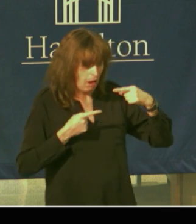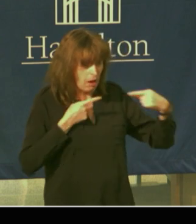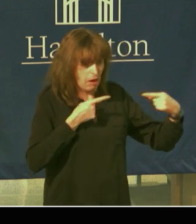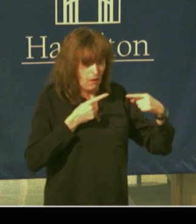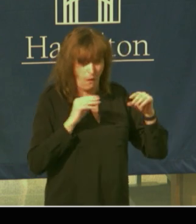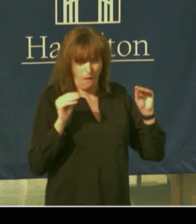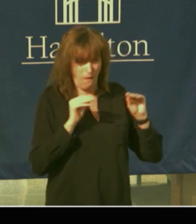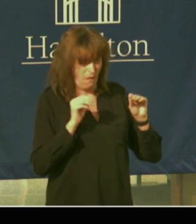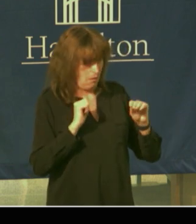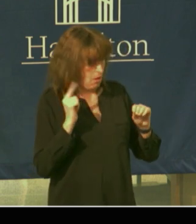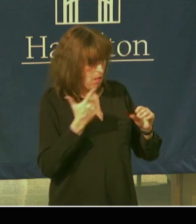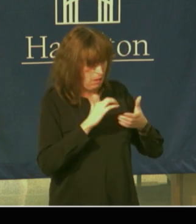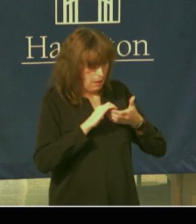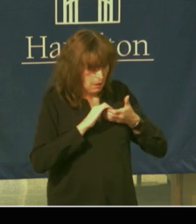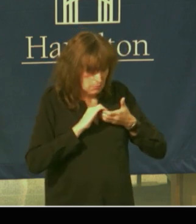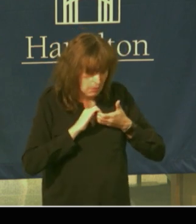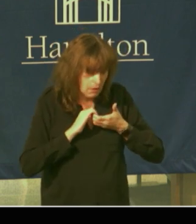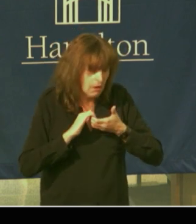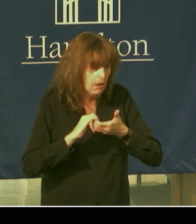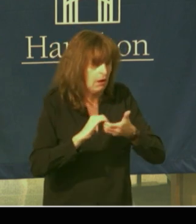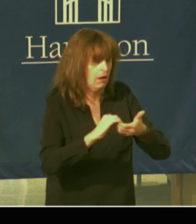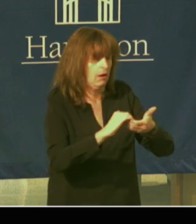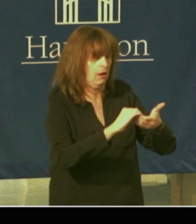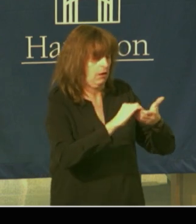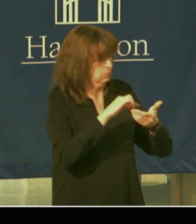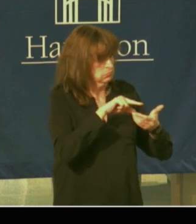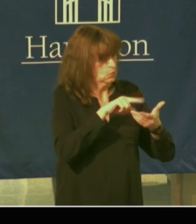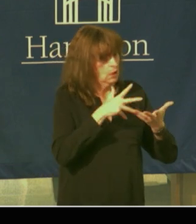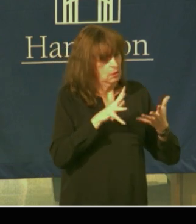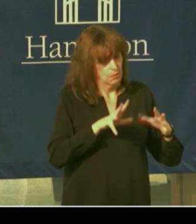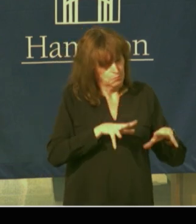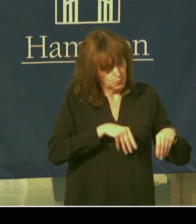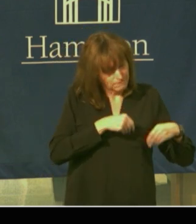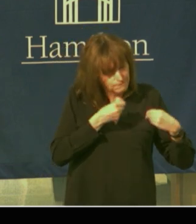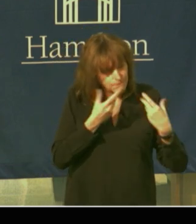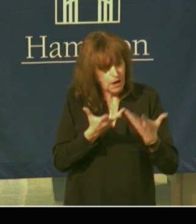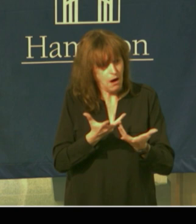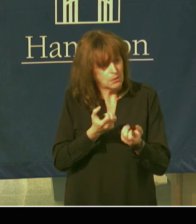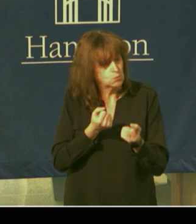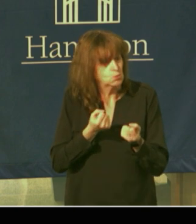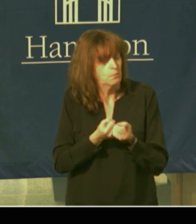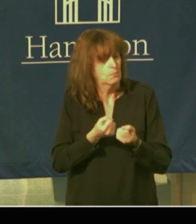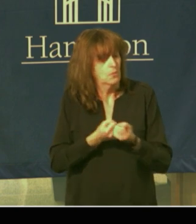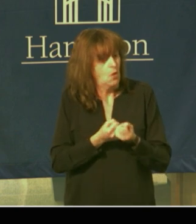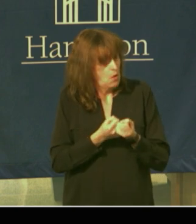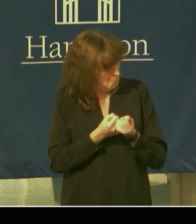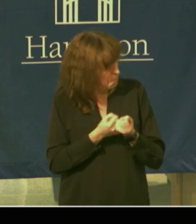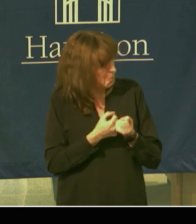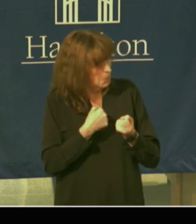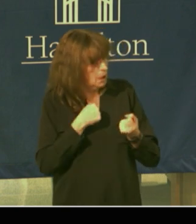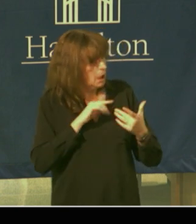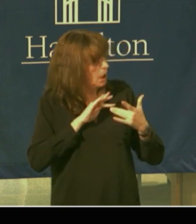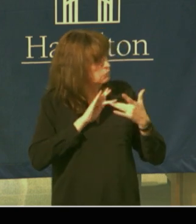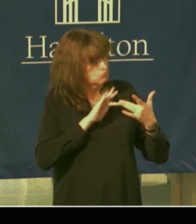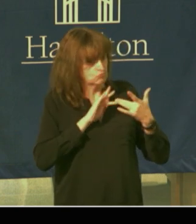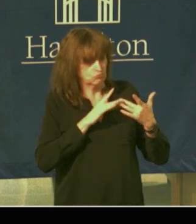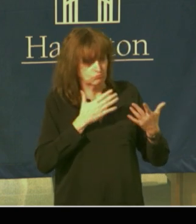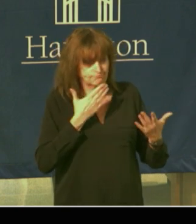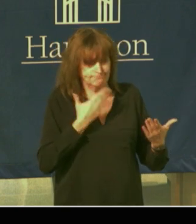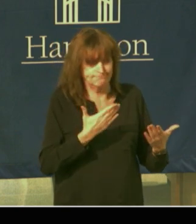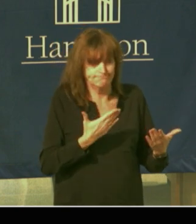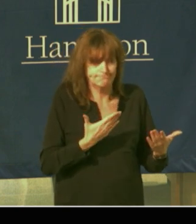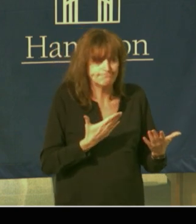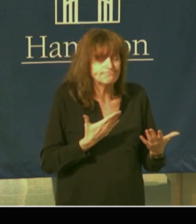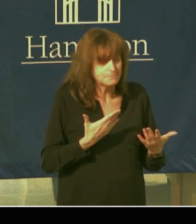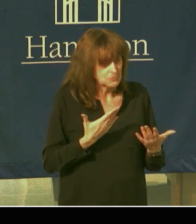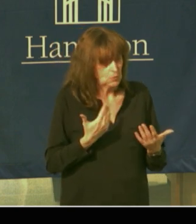approach, and they've been reaching out to us on a regular basis. I was part of a big city mayor's, 20 of the largest mayors of